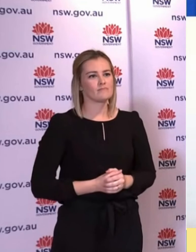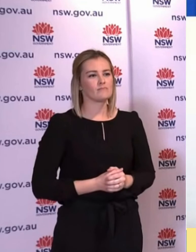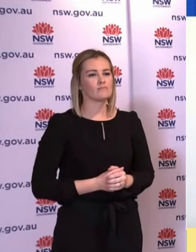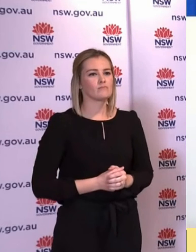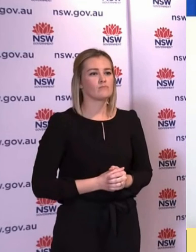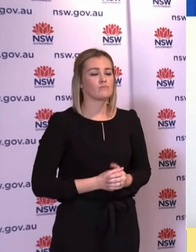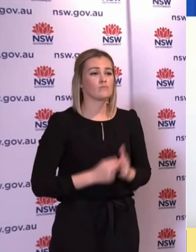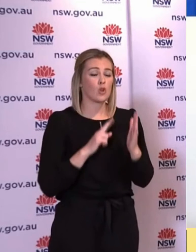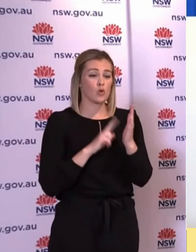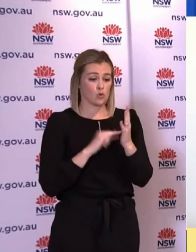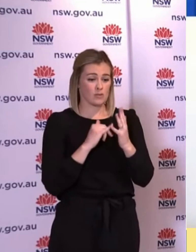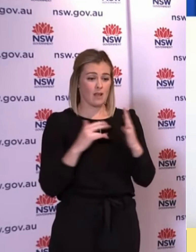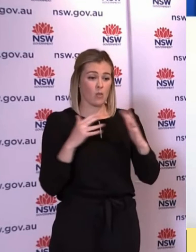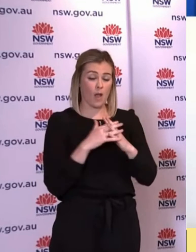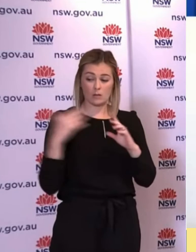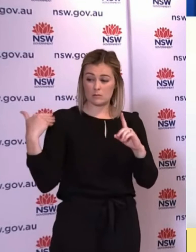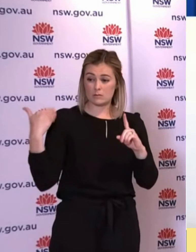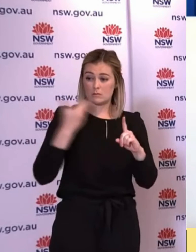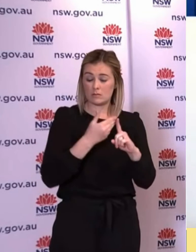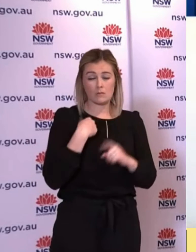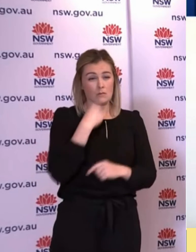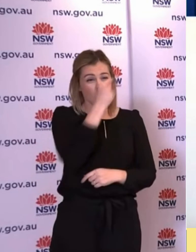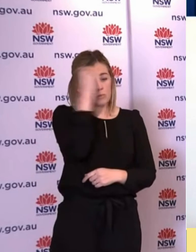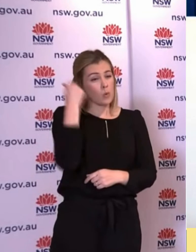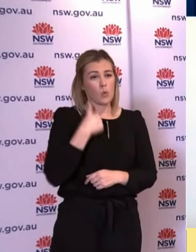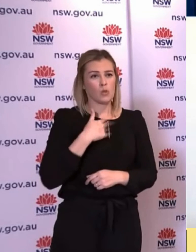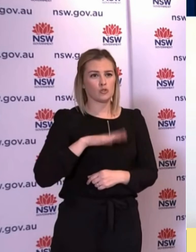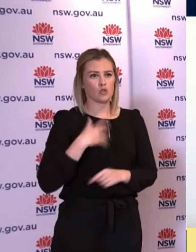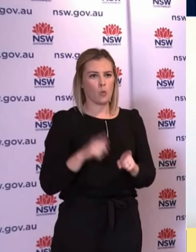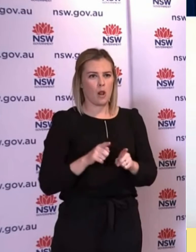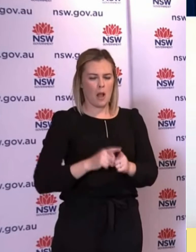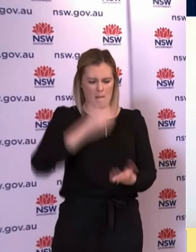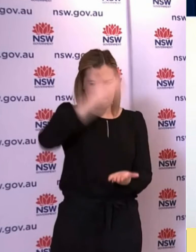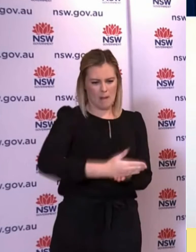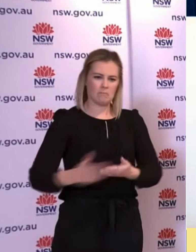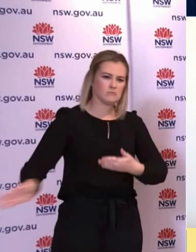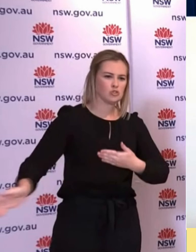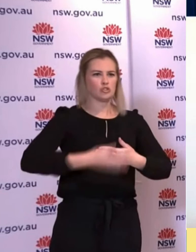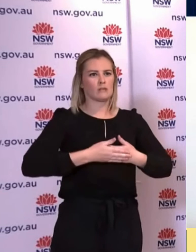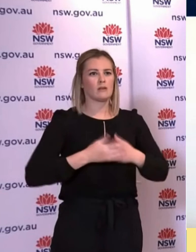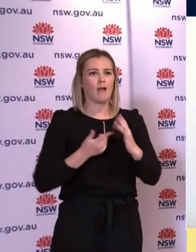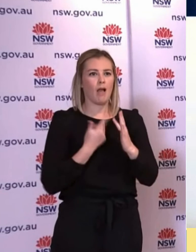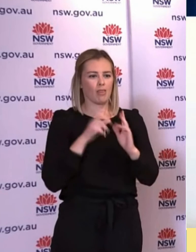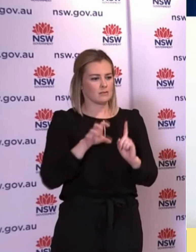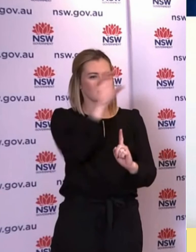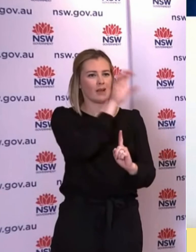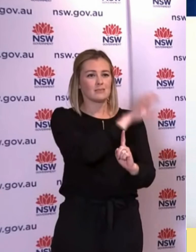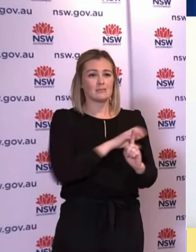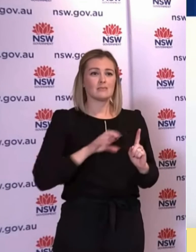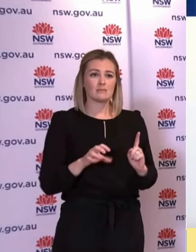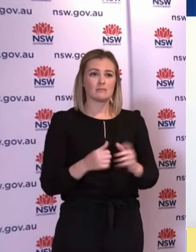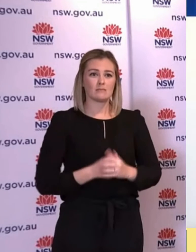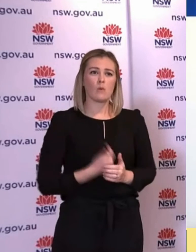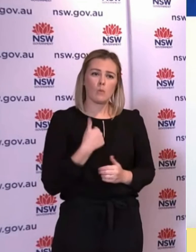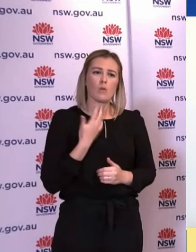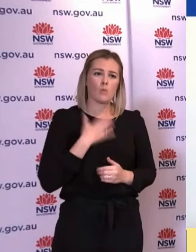tried very hard not to close our borders. We've tried to stay open to the rest of the community. for the majority of the time, and I think that reflects the fact that